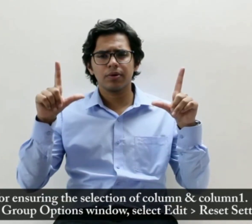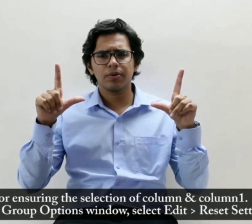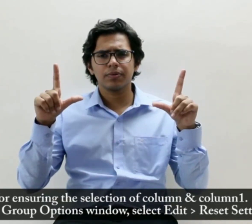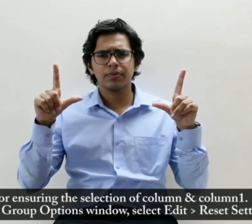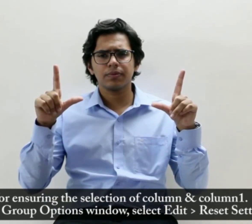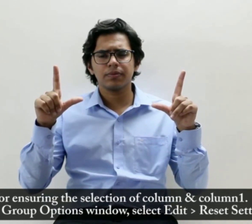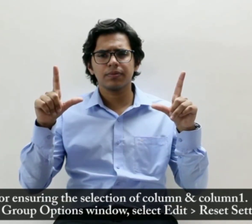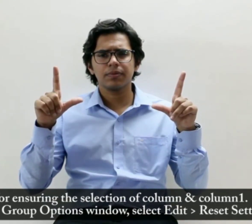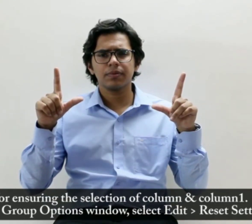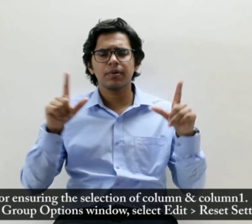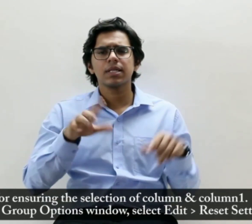Reset Settings.